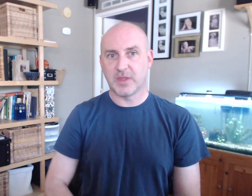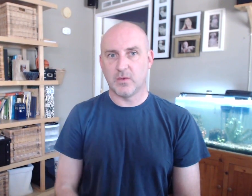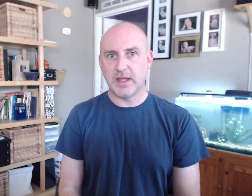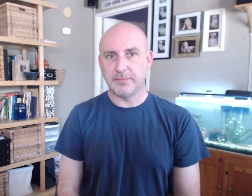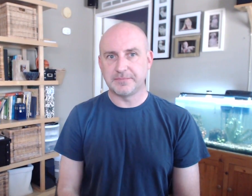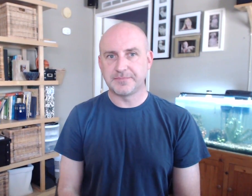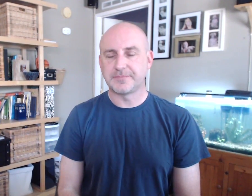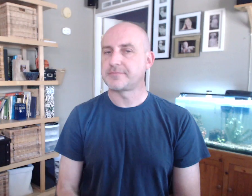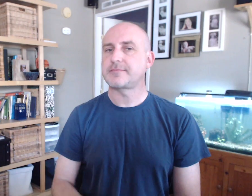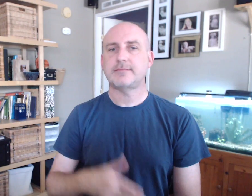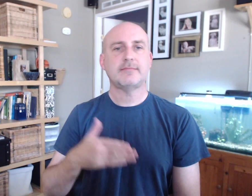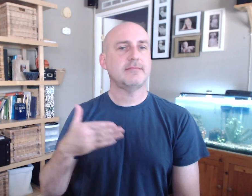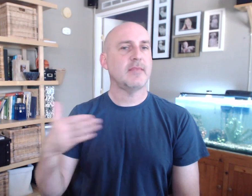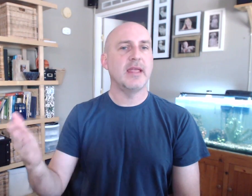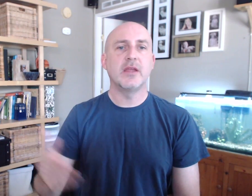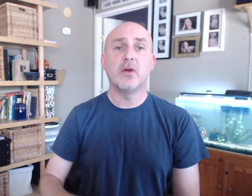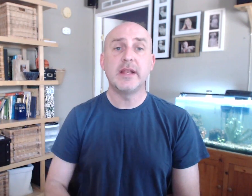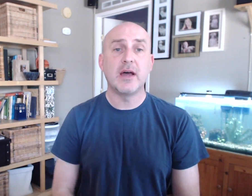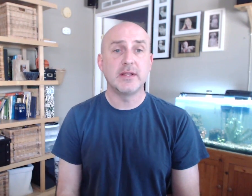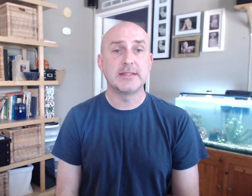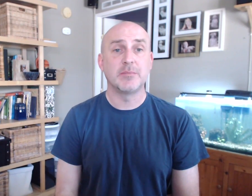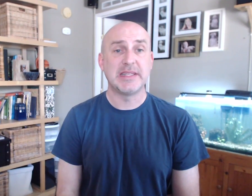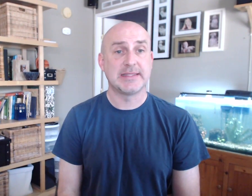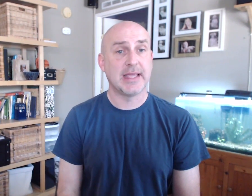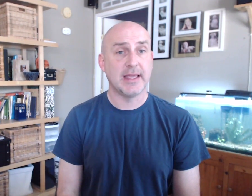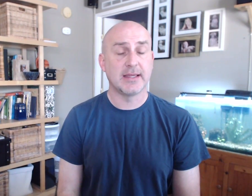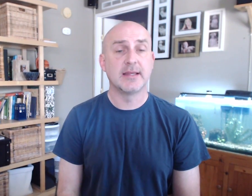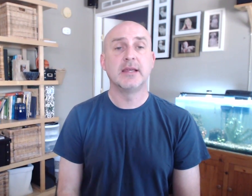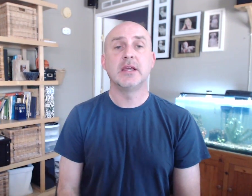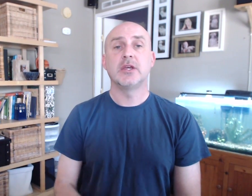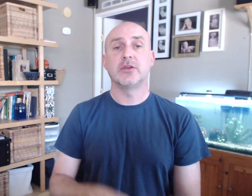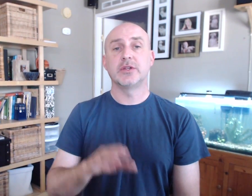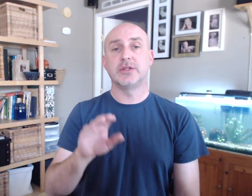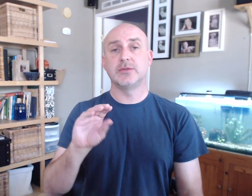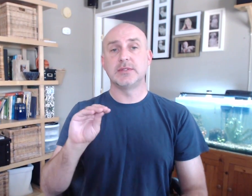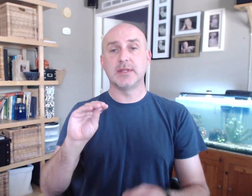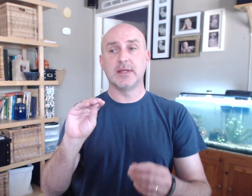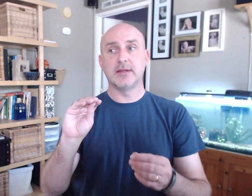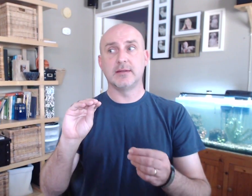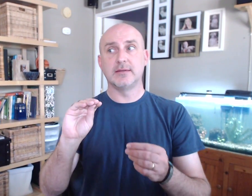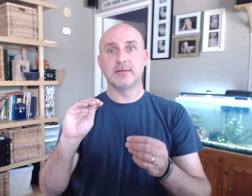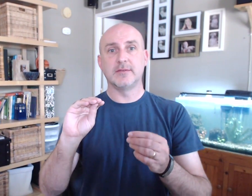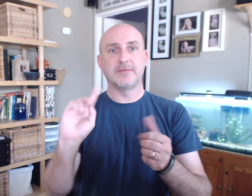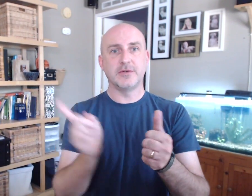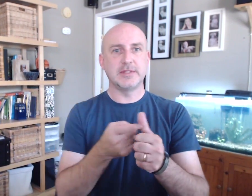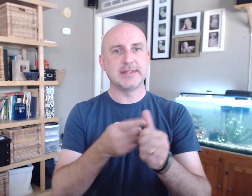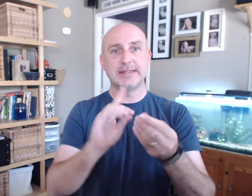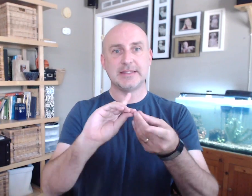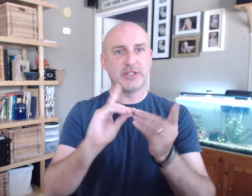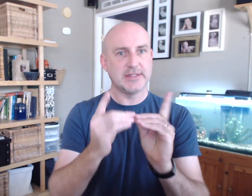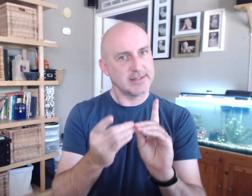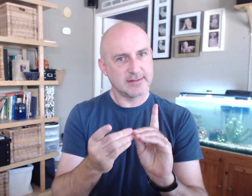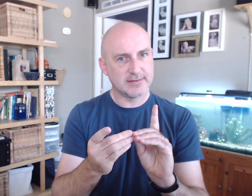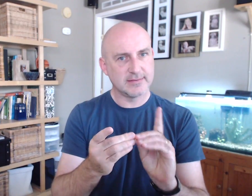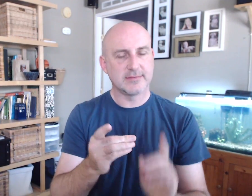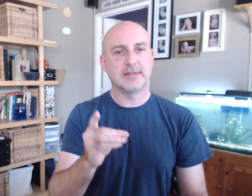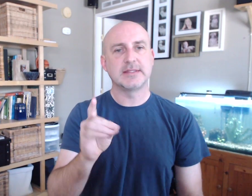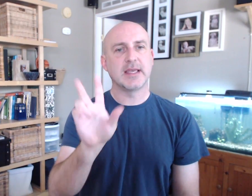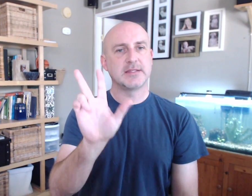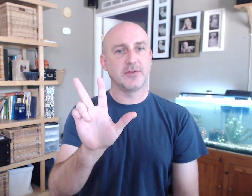right. Here on out, it's a piece of cake. You're going to use the first digit. In this case, for